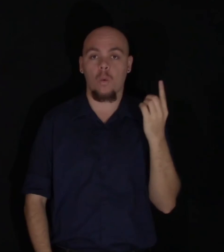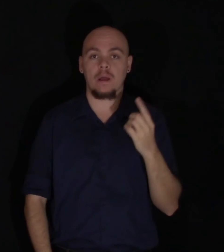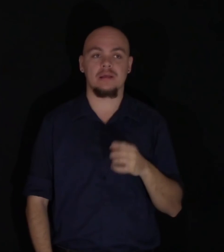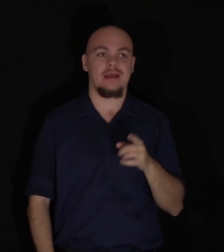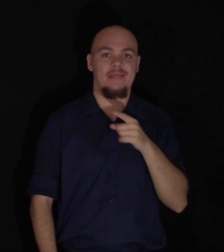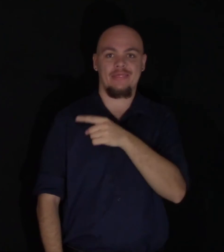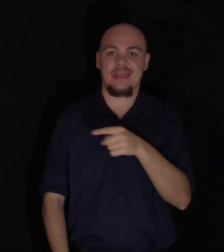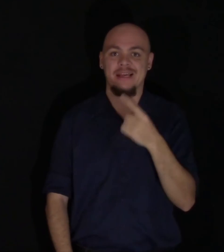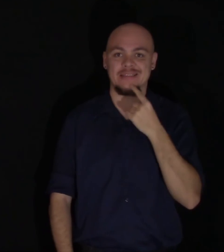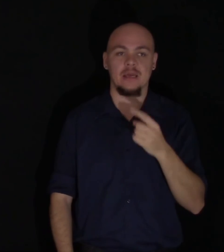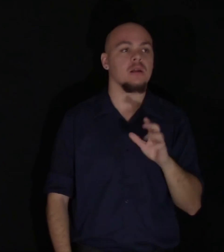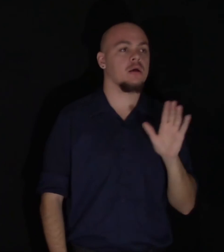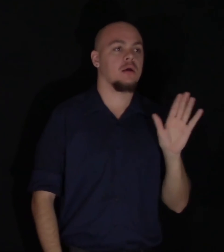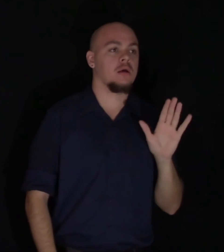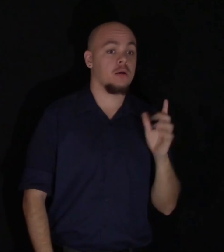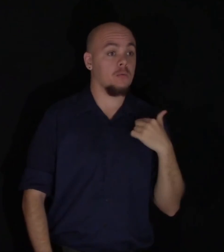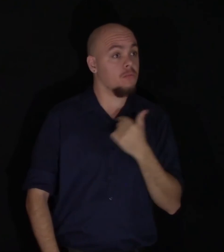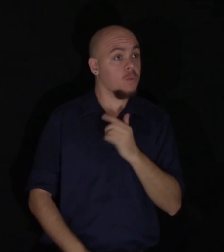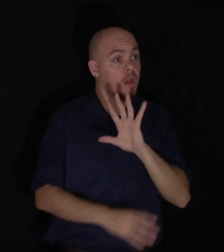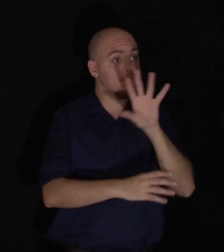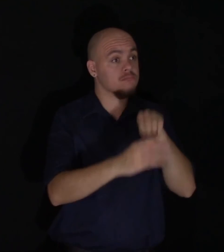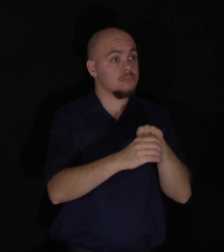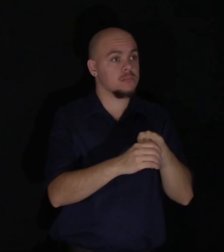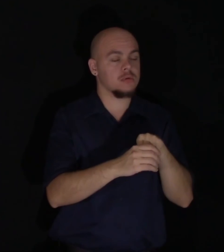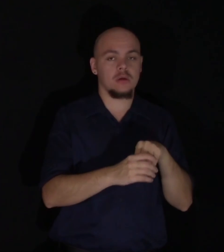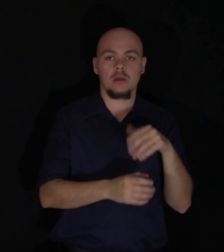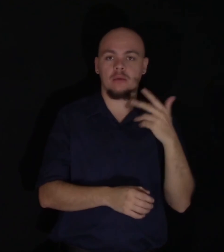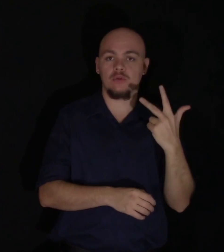they said they were on board. And that was